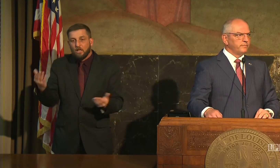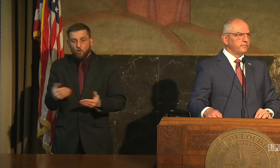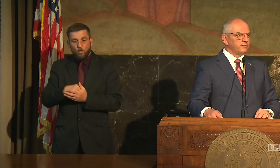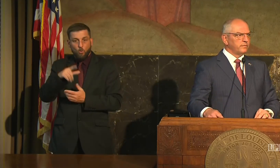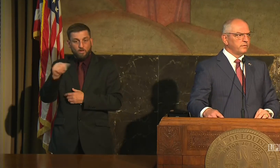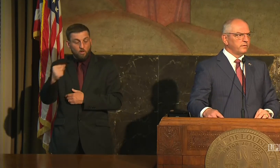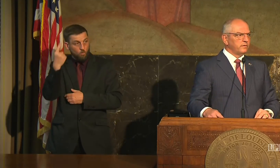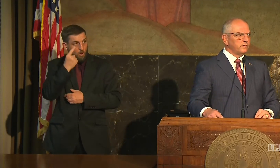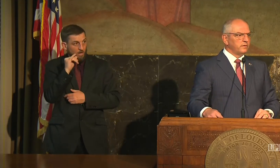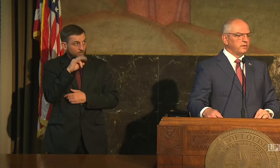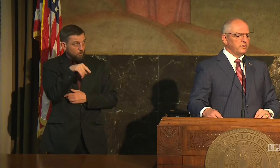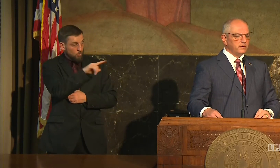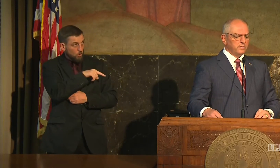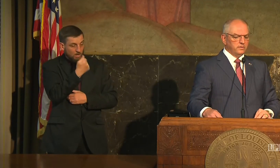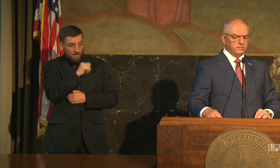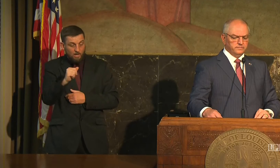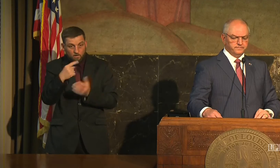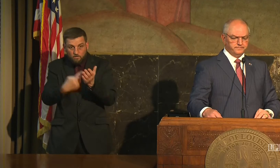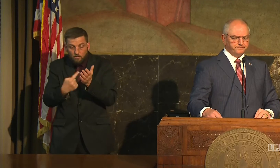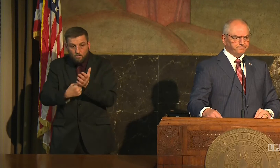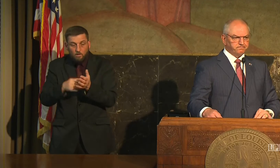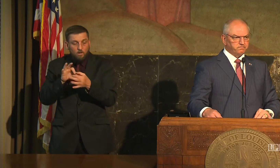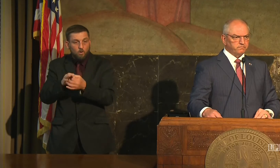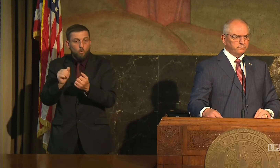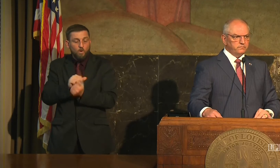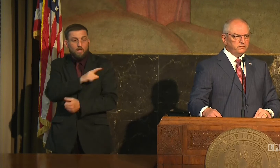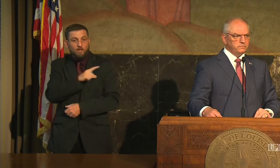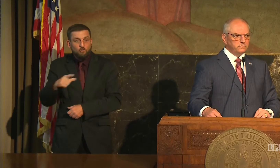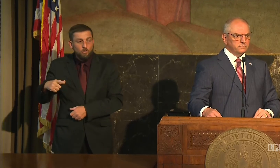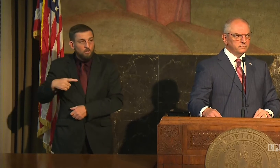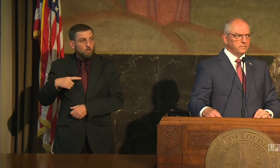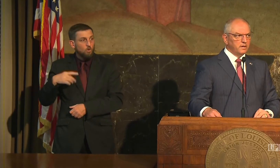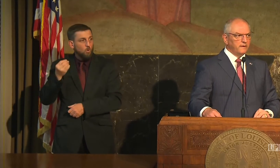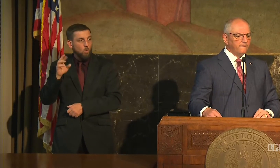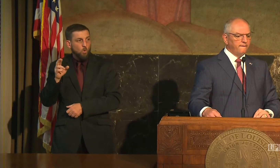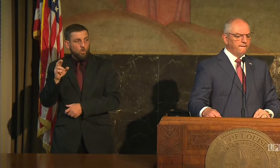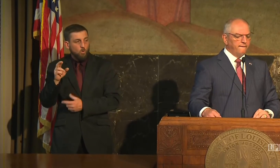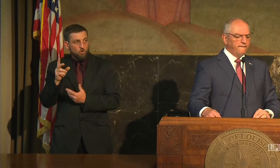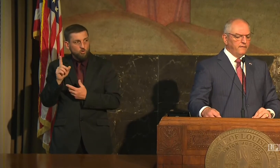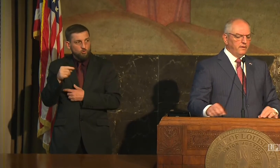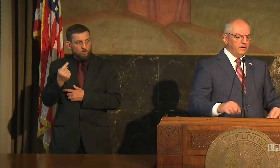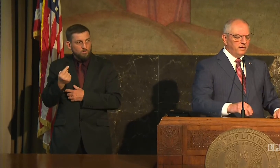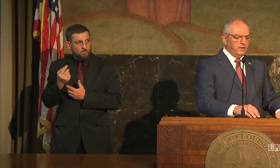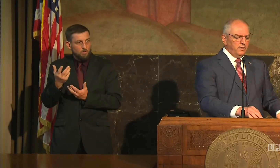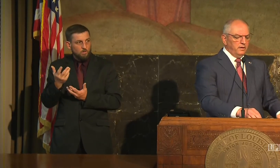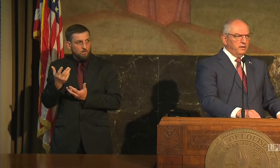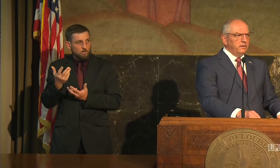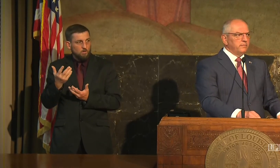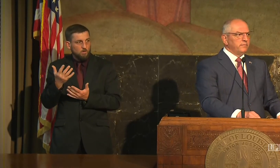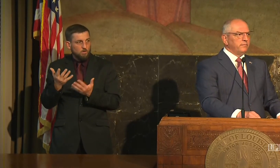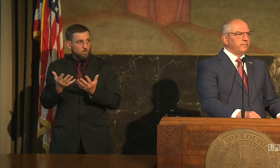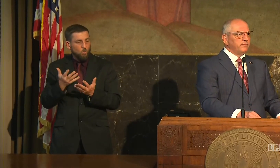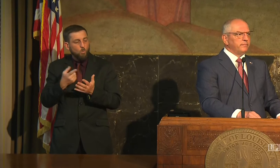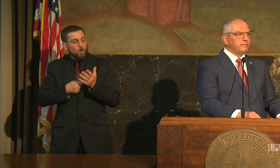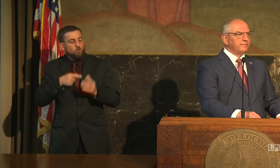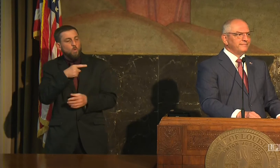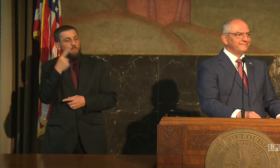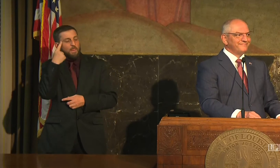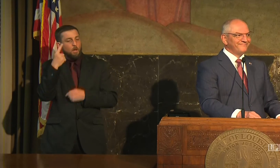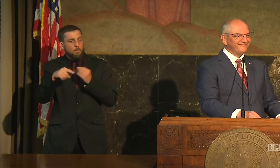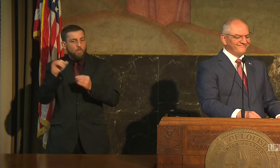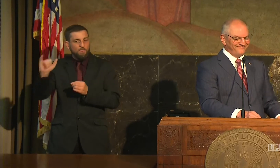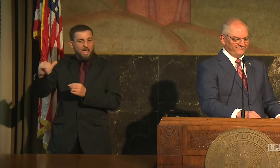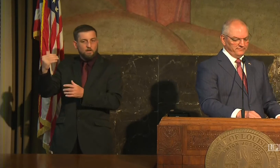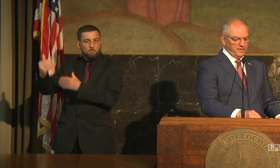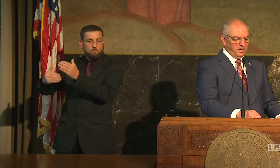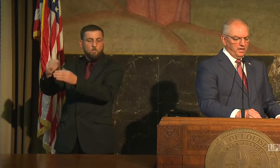was a discussion you had prior to the legislative session with lawmakers, or if this just, sort of what you think about that